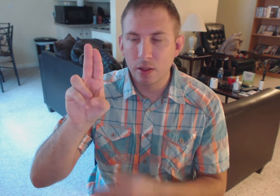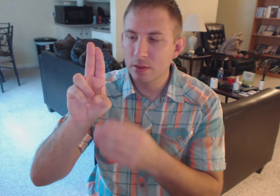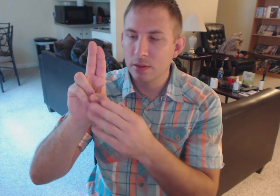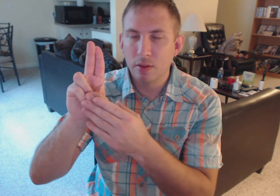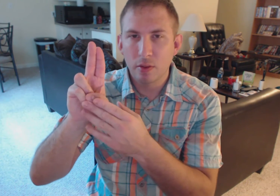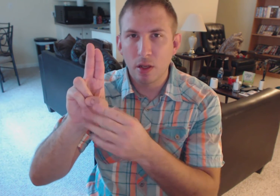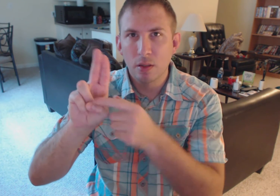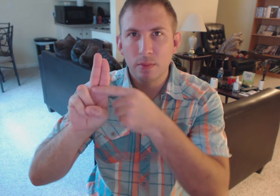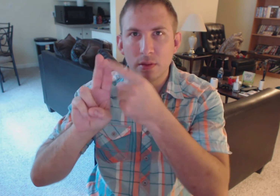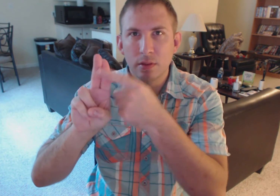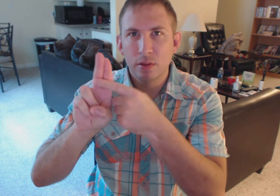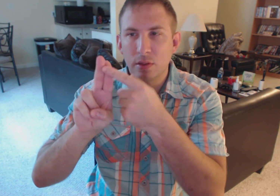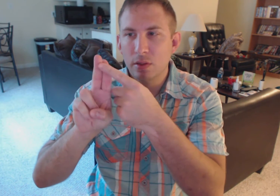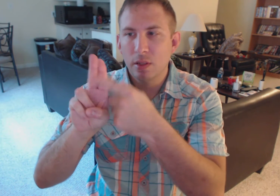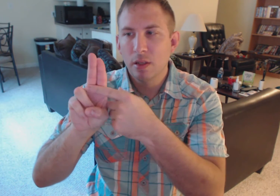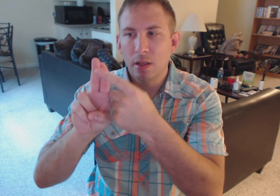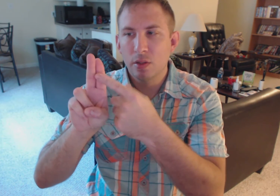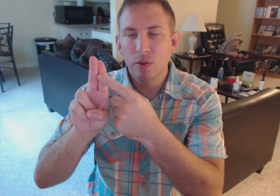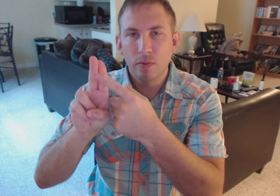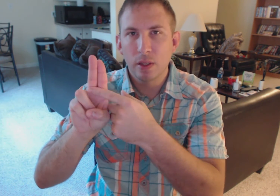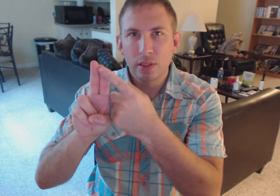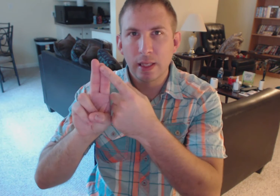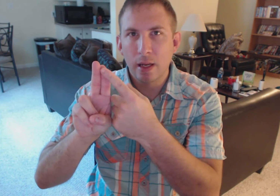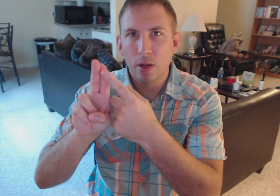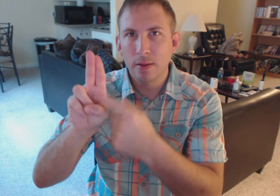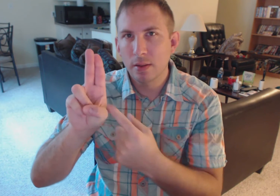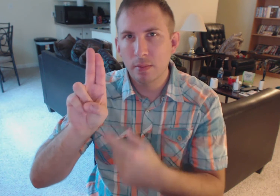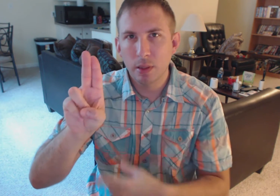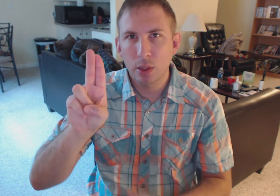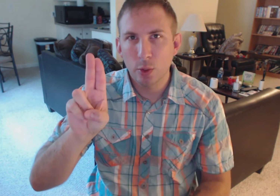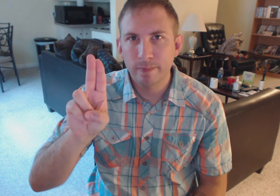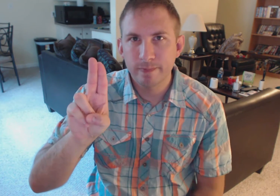fingers and a thumb, and two fingers in there, be U.